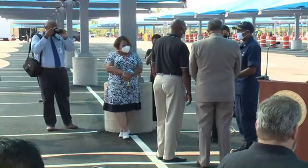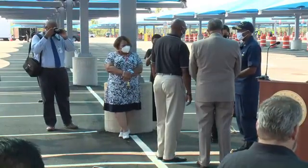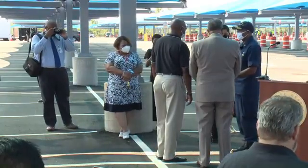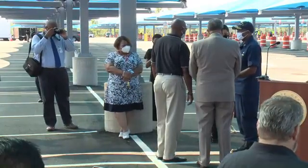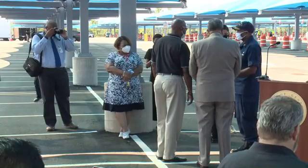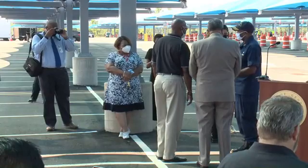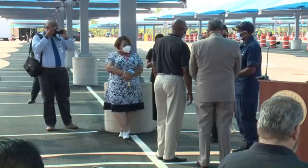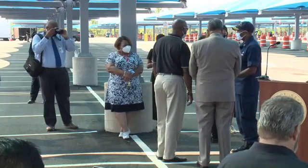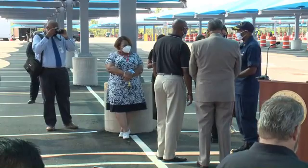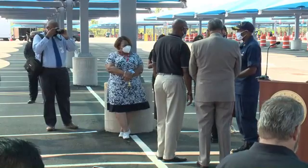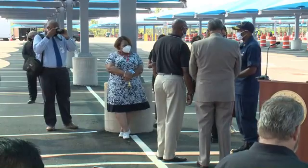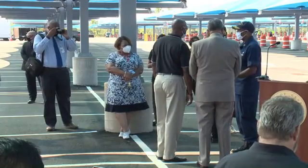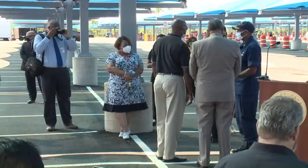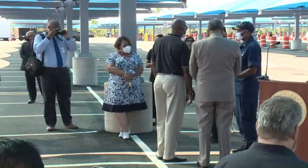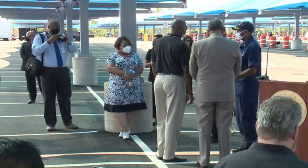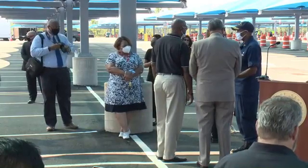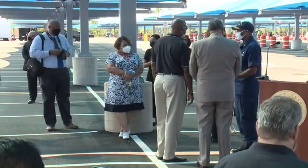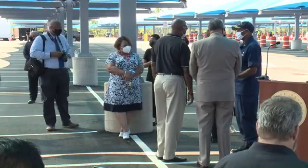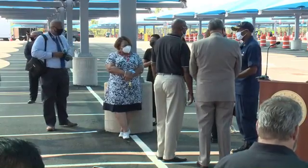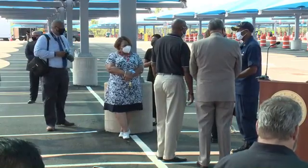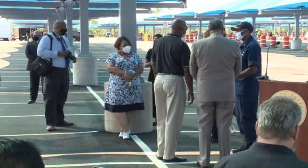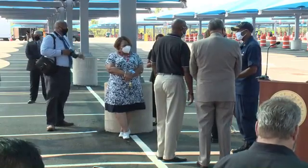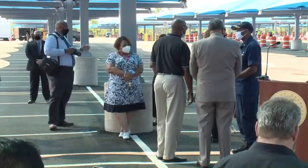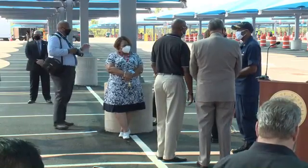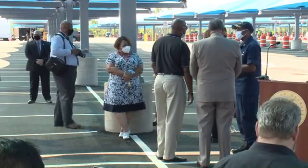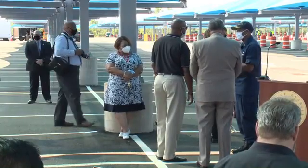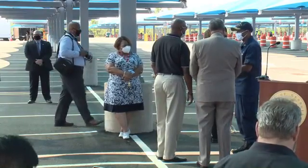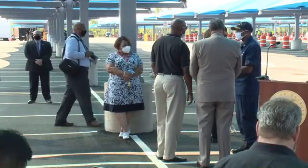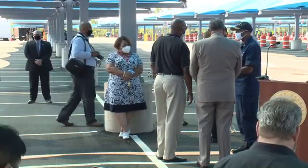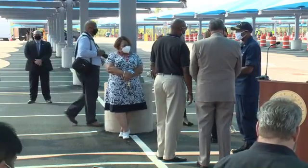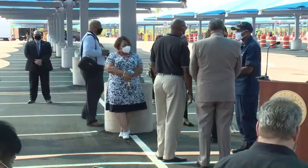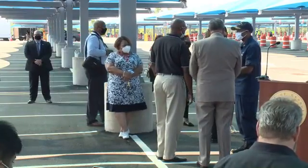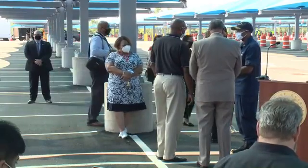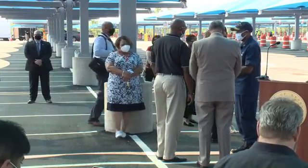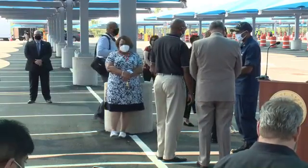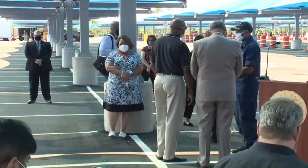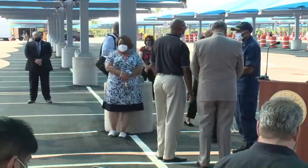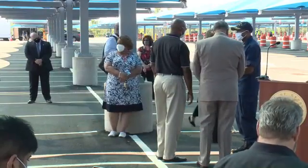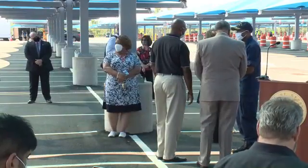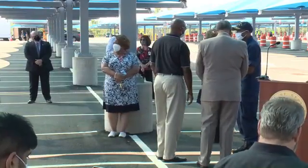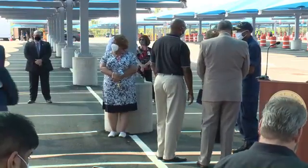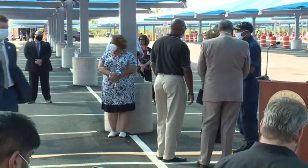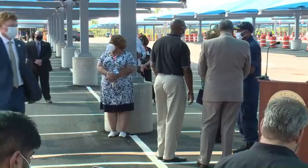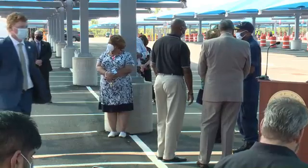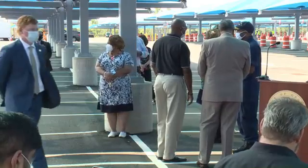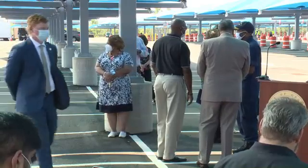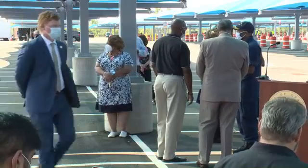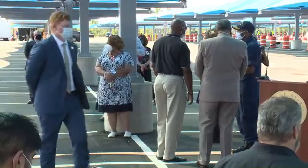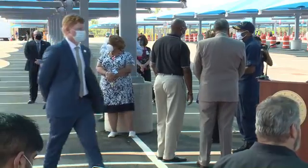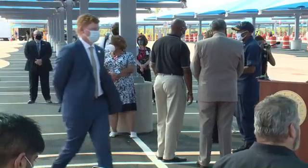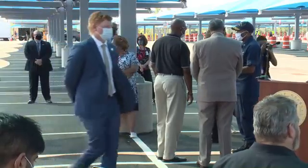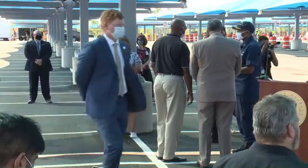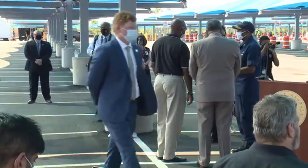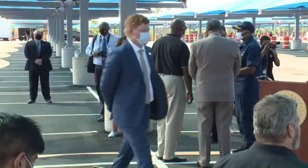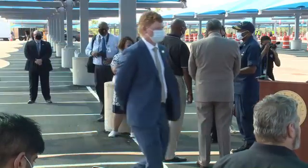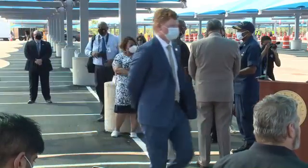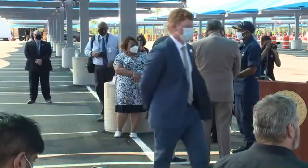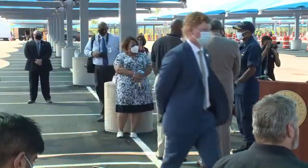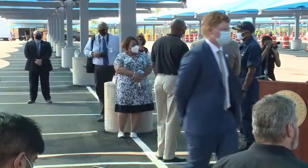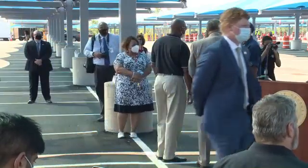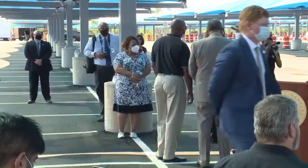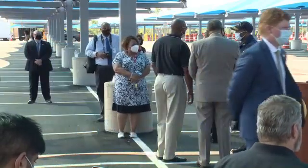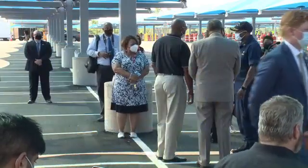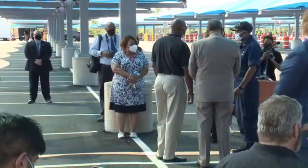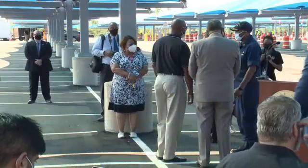economy's not healthy, but so far too often people have pitted health against economics. And I hope this helps